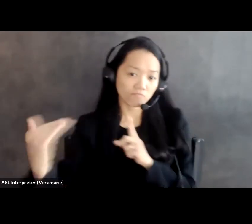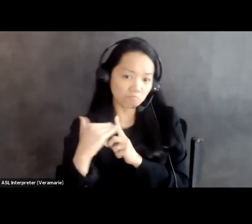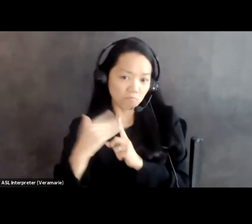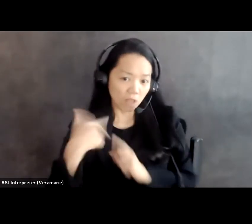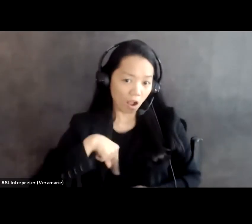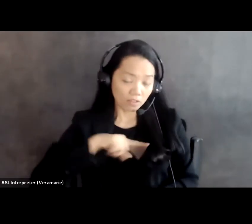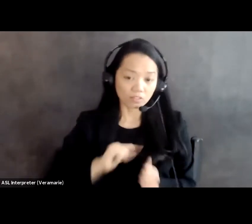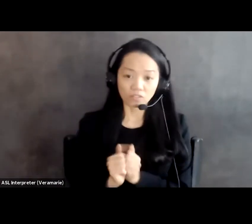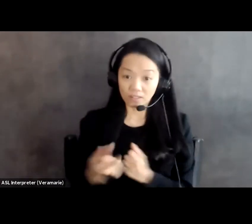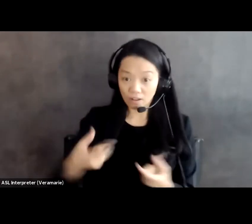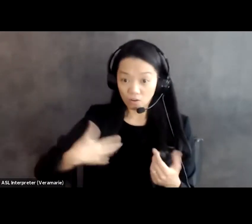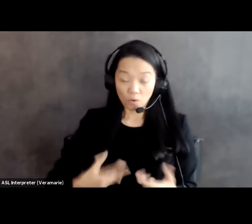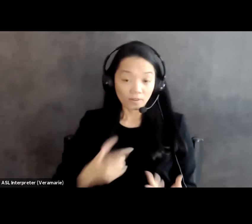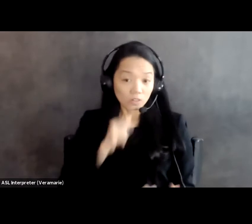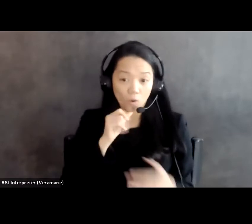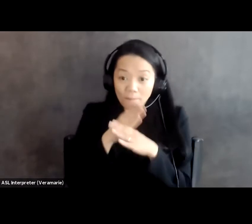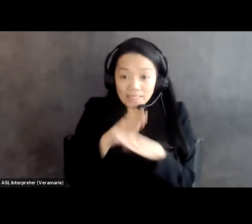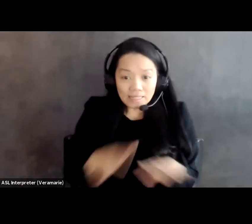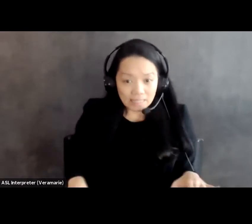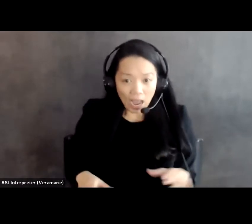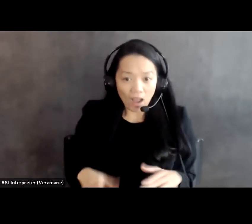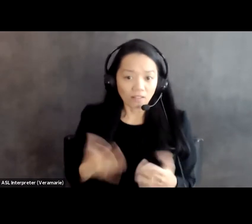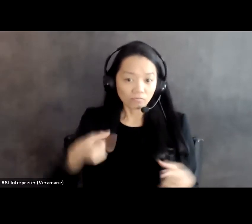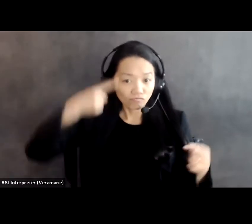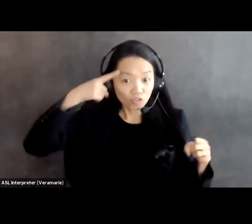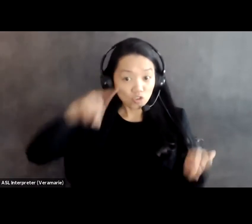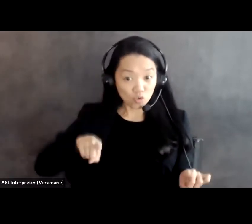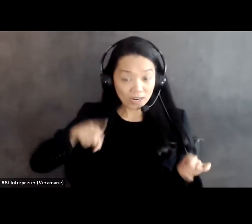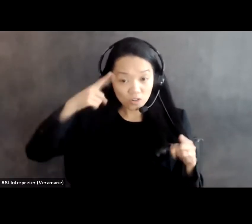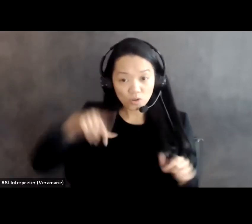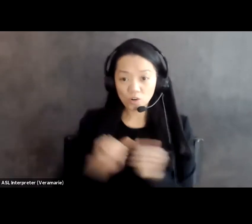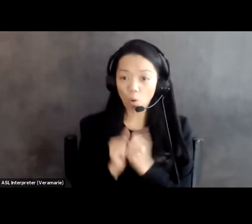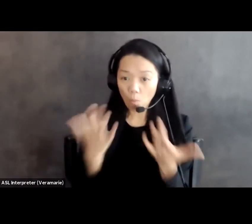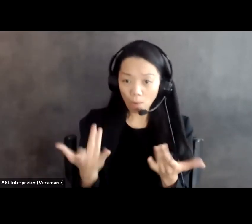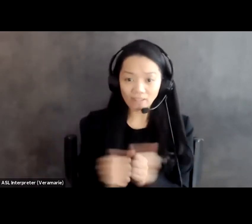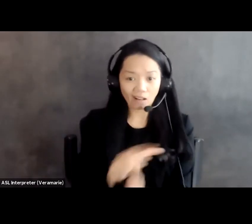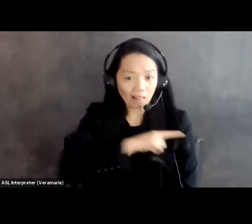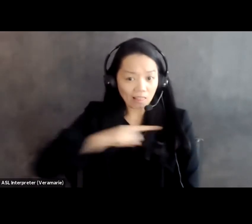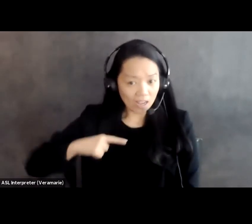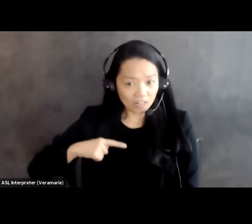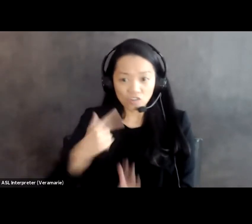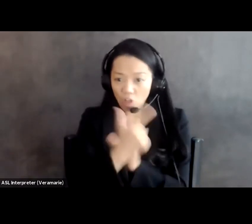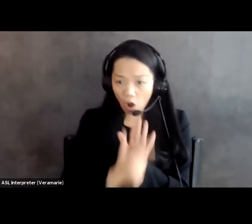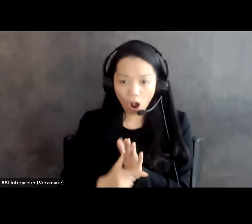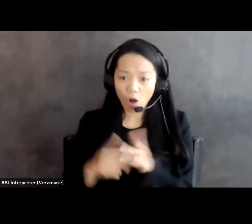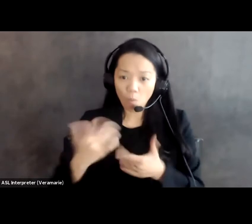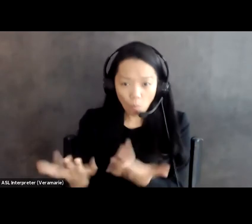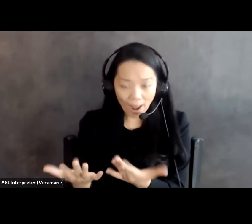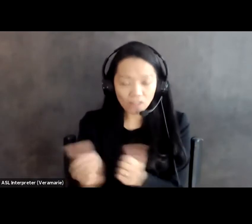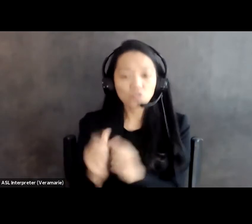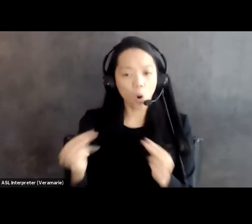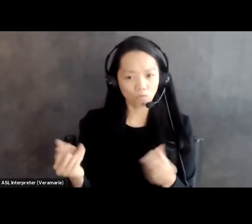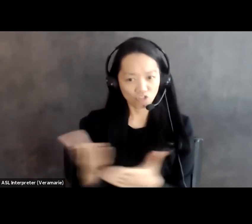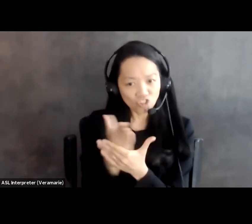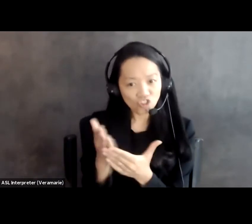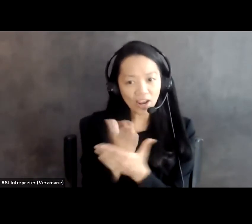already agree with us. We need not wait until a certain piece of legislation is on the table. We do need to share our views all